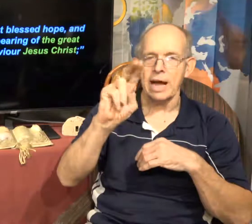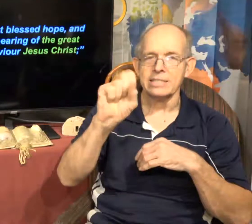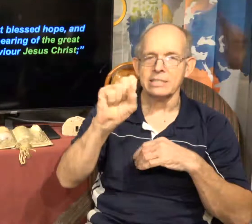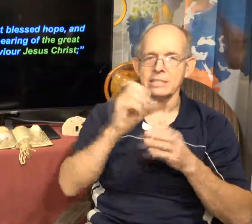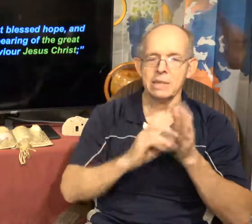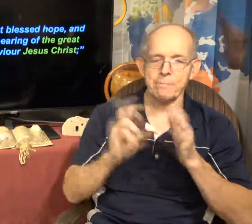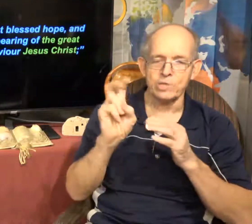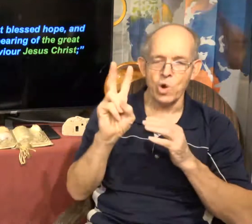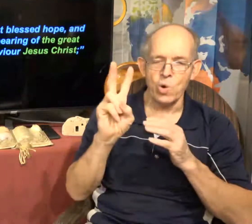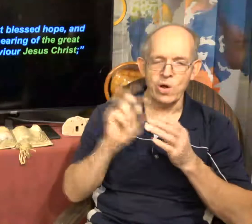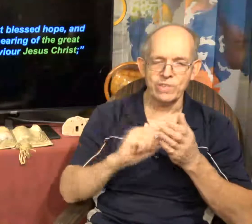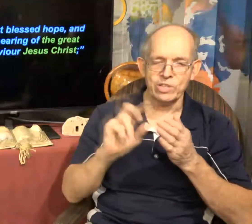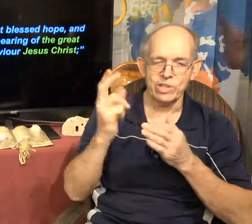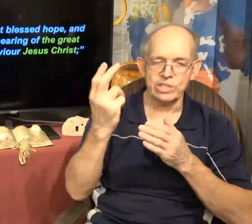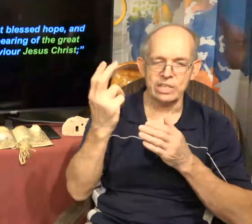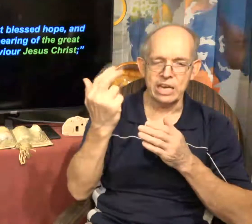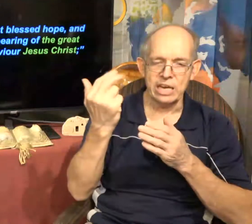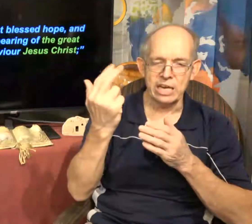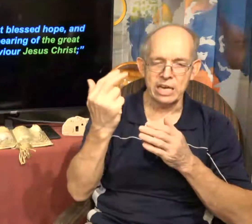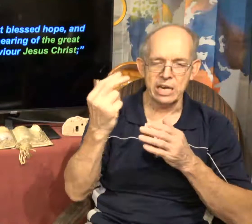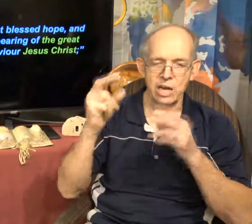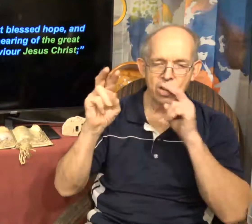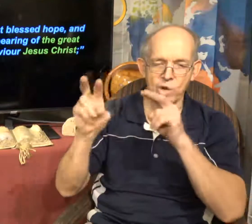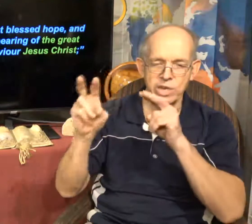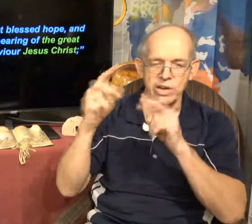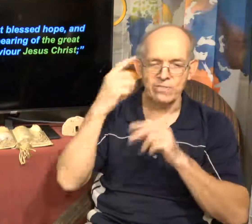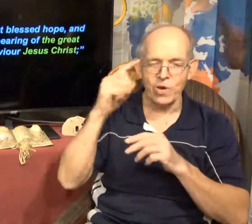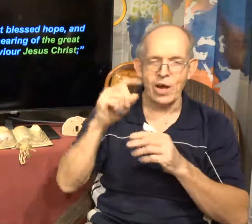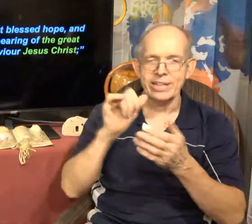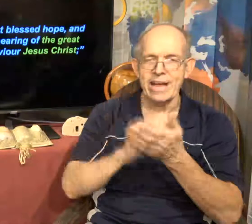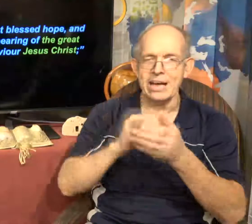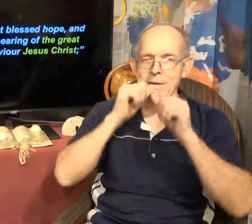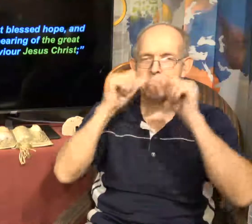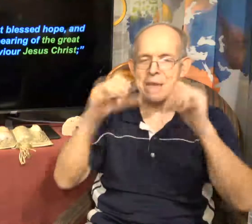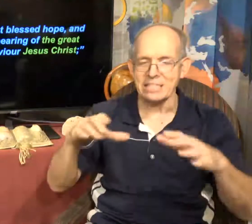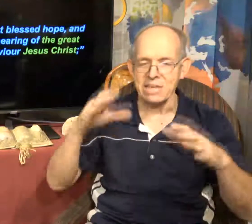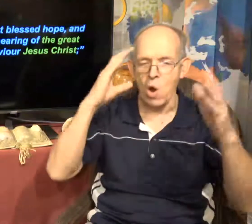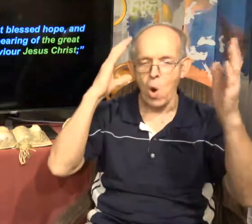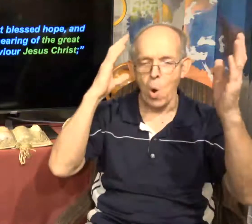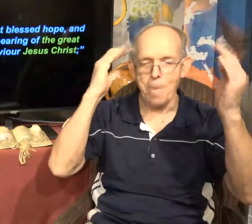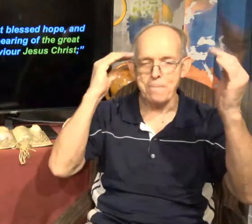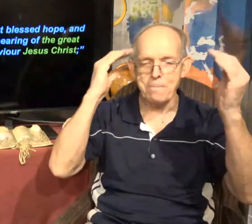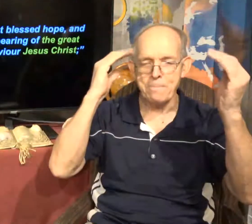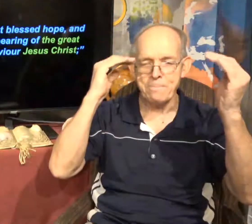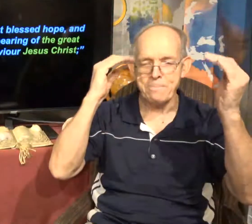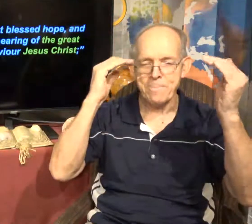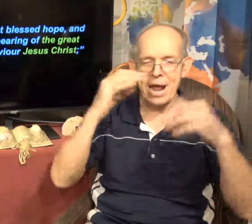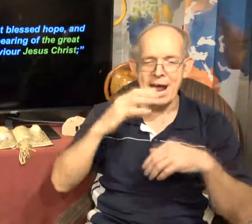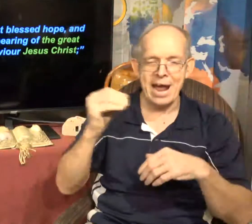Titus chapter 2, verse 13. Looking for that blessed hope and